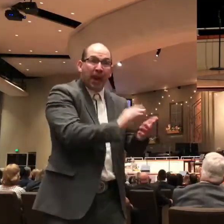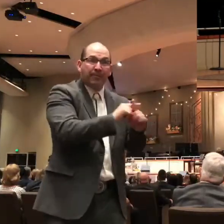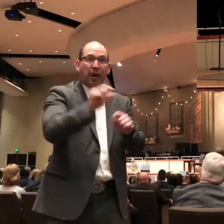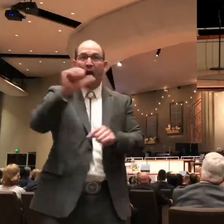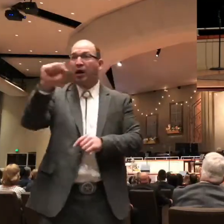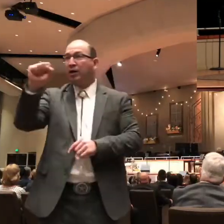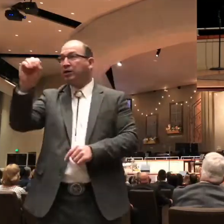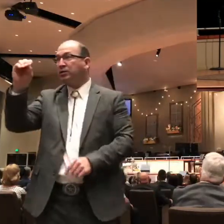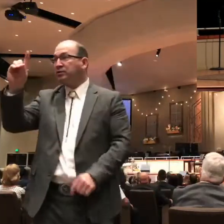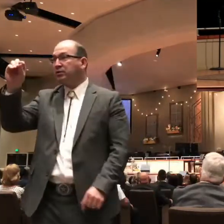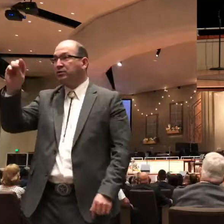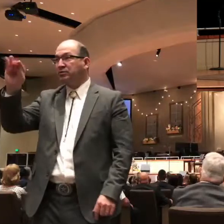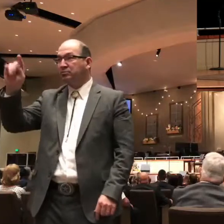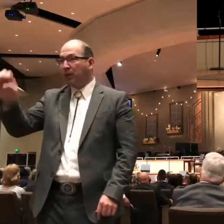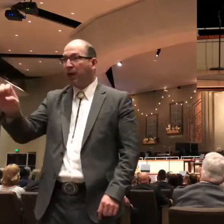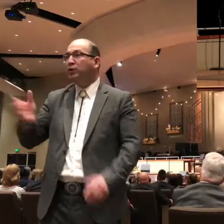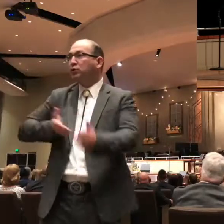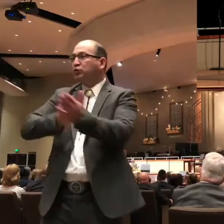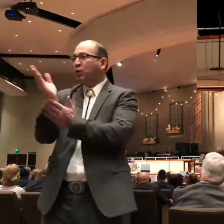sodomite might be okay.